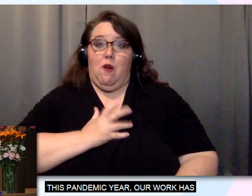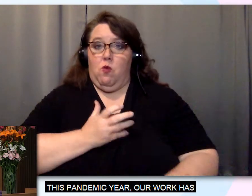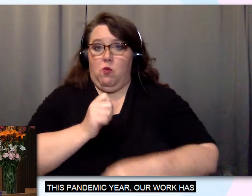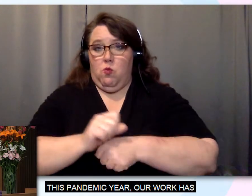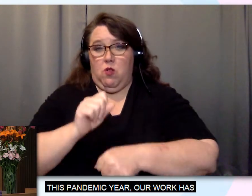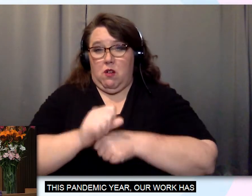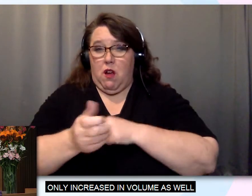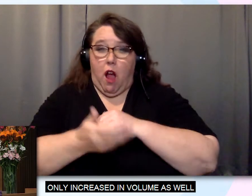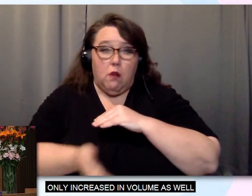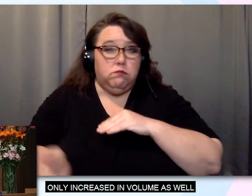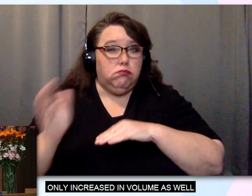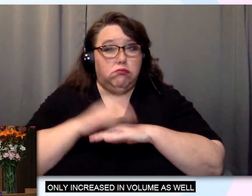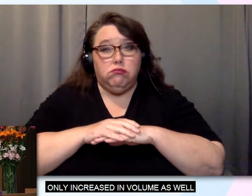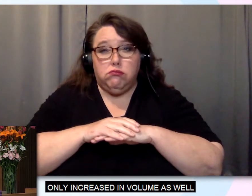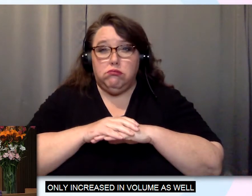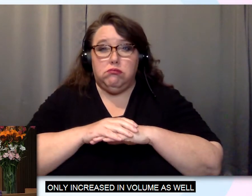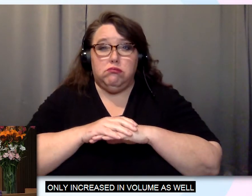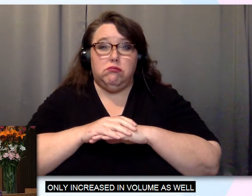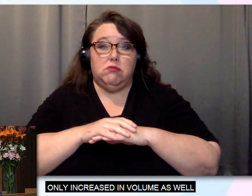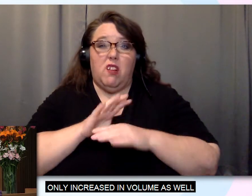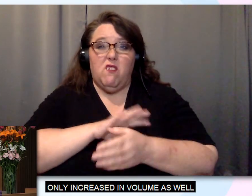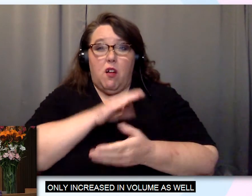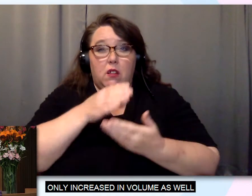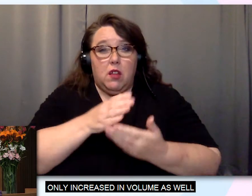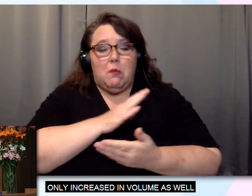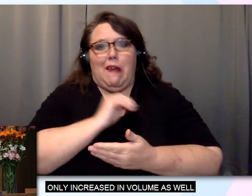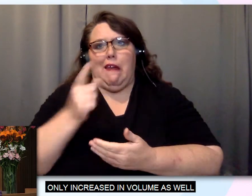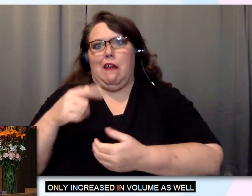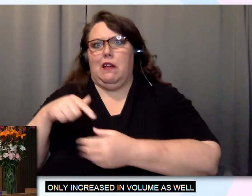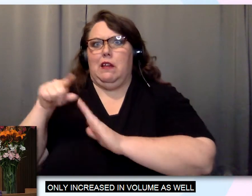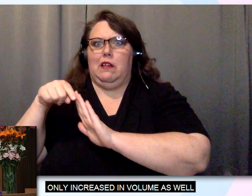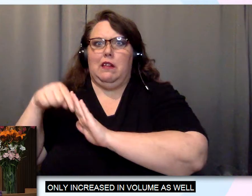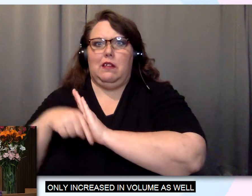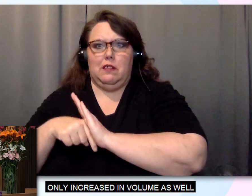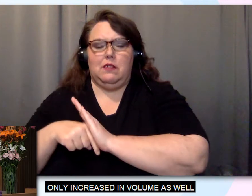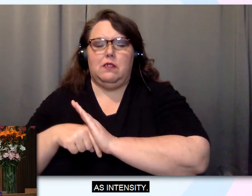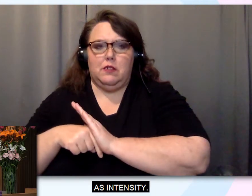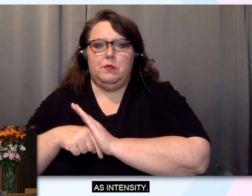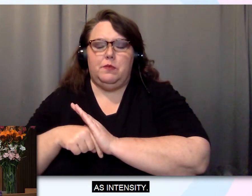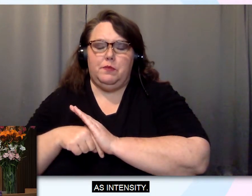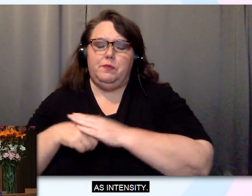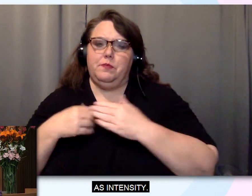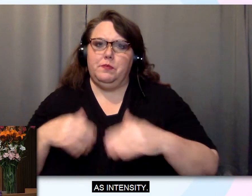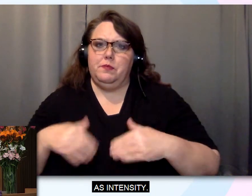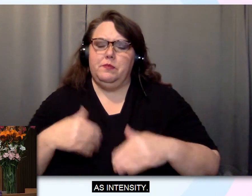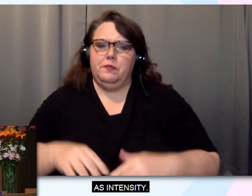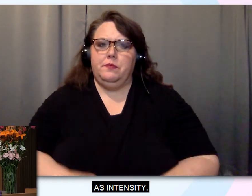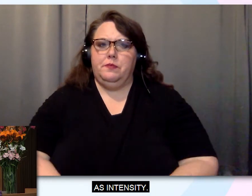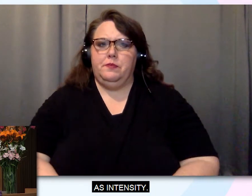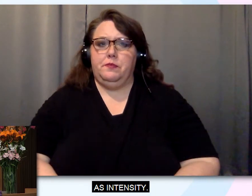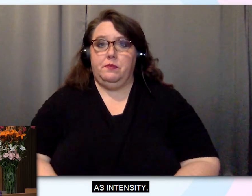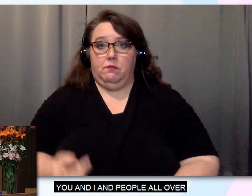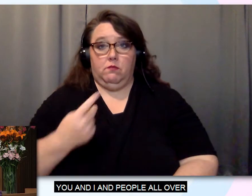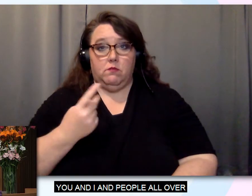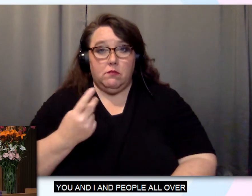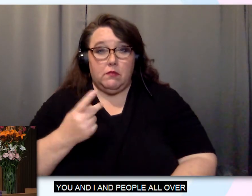our work has only increased in volume as well as intensity. You and I and people